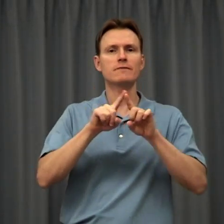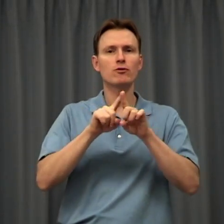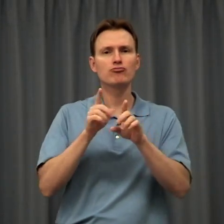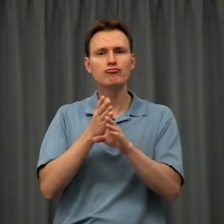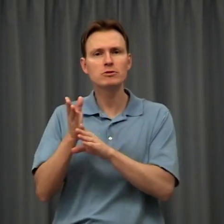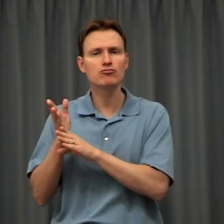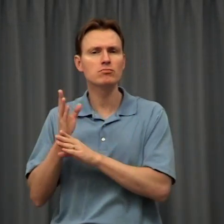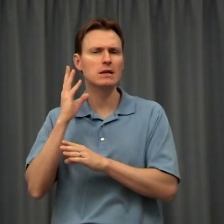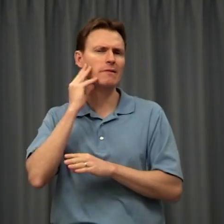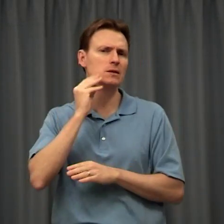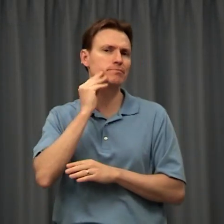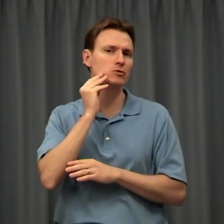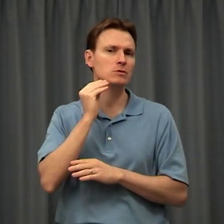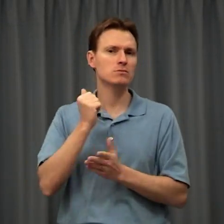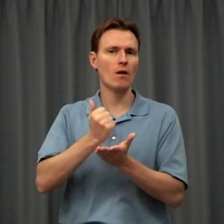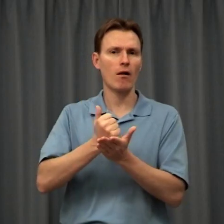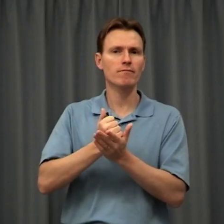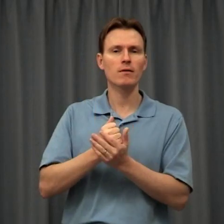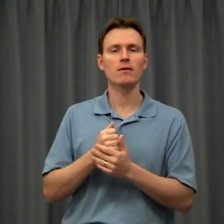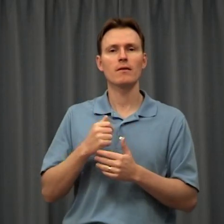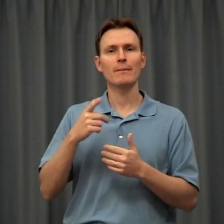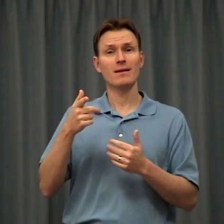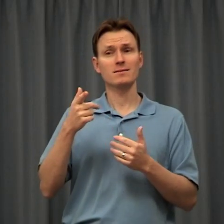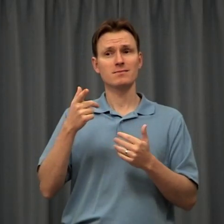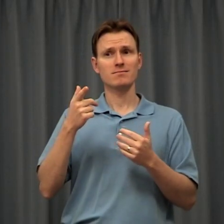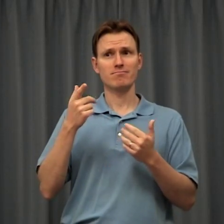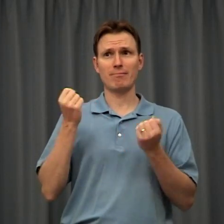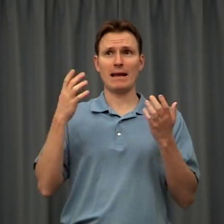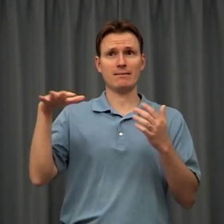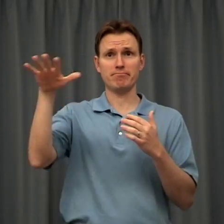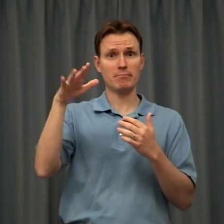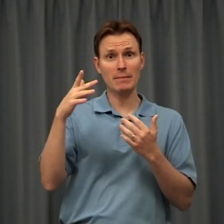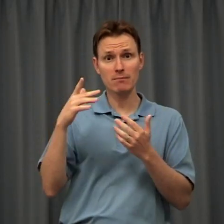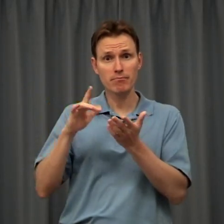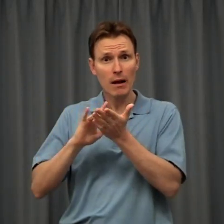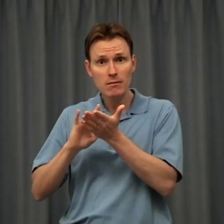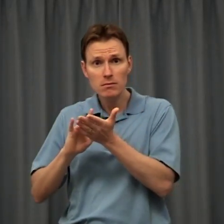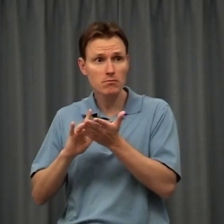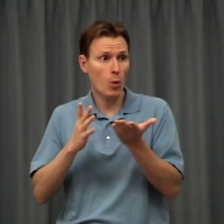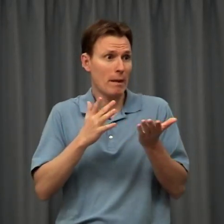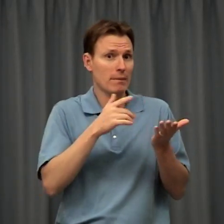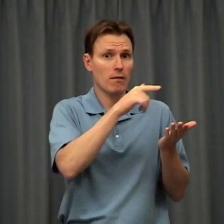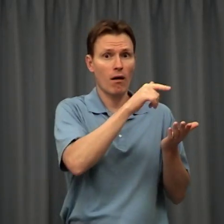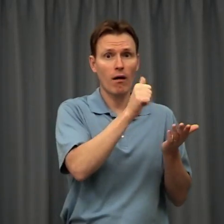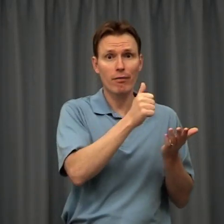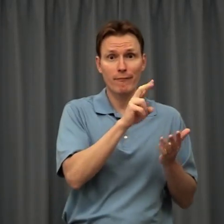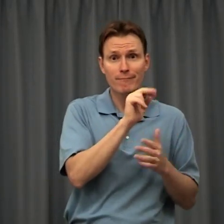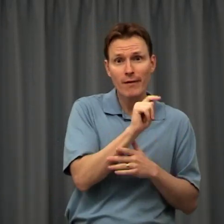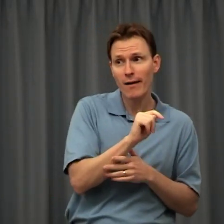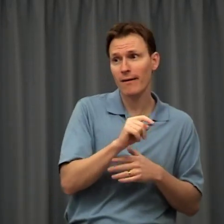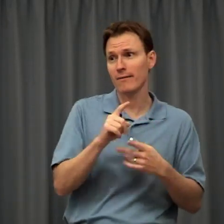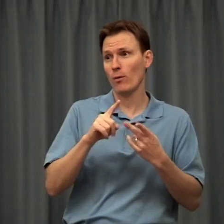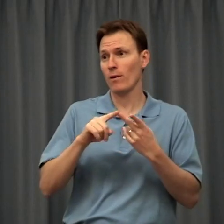shadow a few professionals in different fields, because that experience is helpful. There are many of